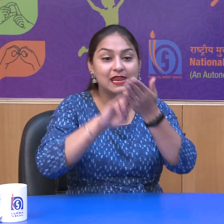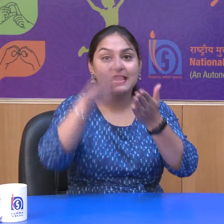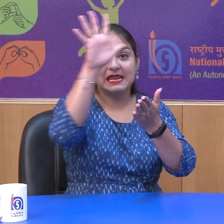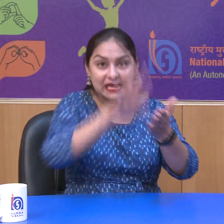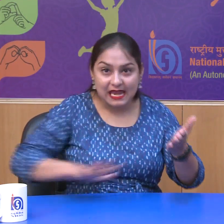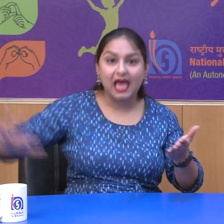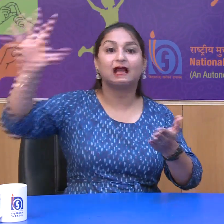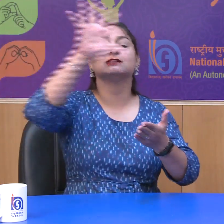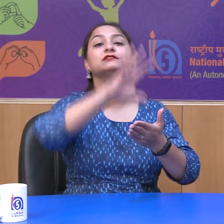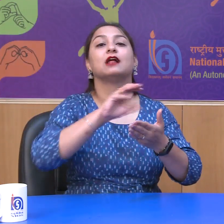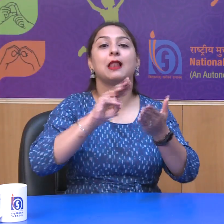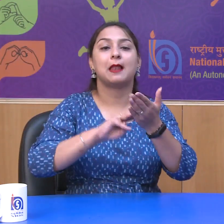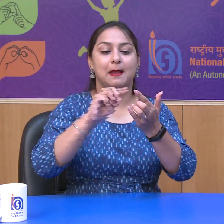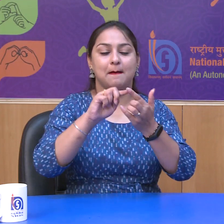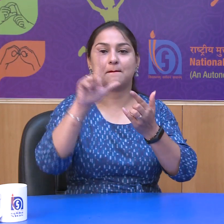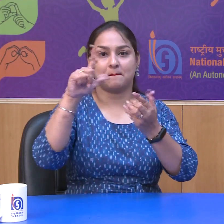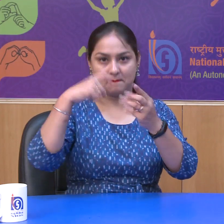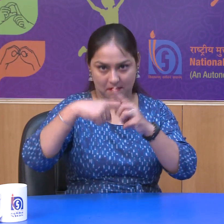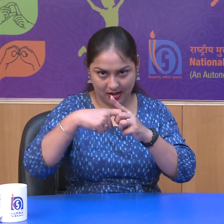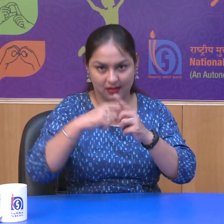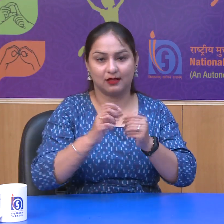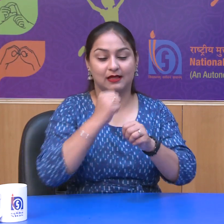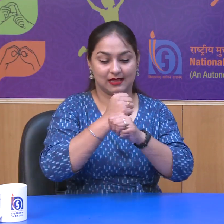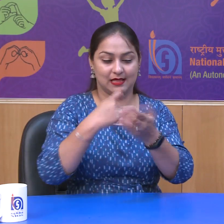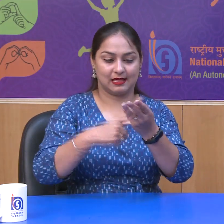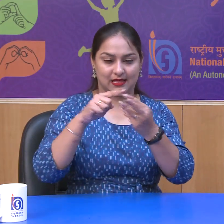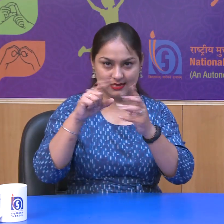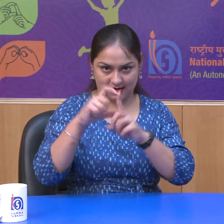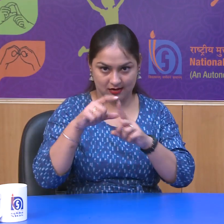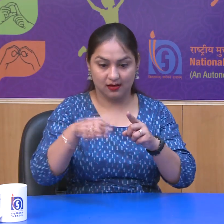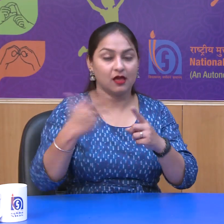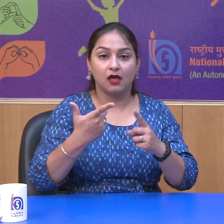grid, removing regional and seasonal imbalances.